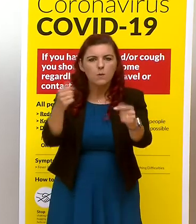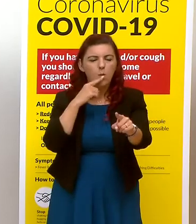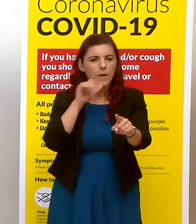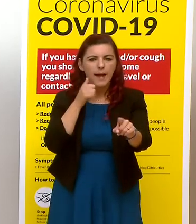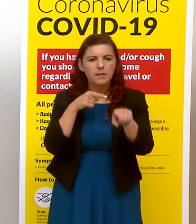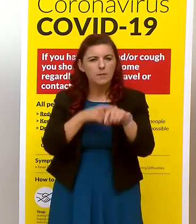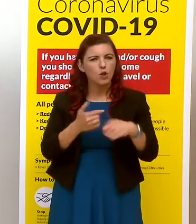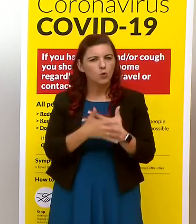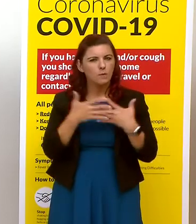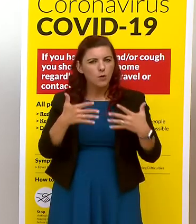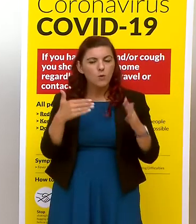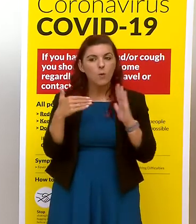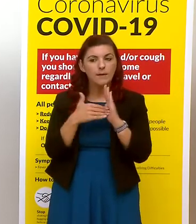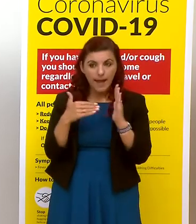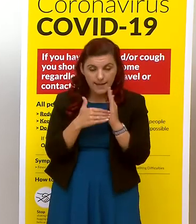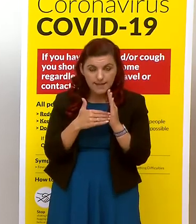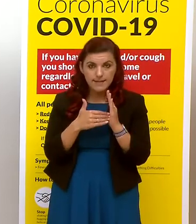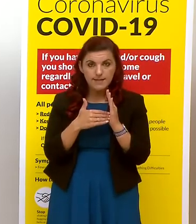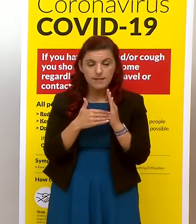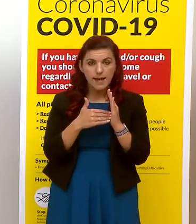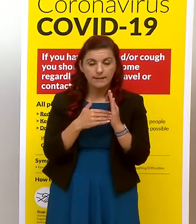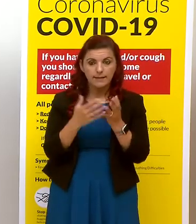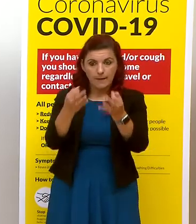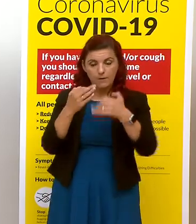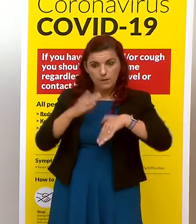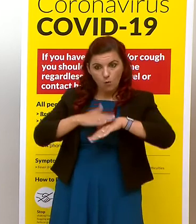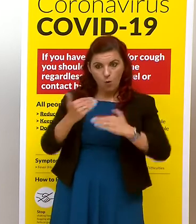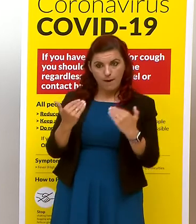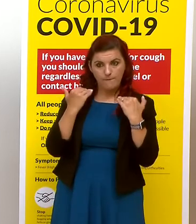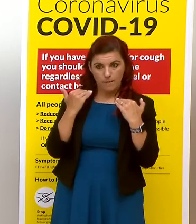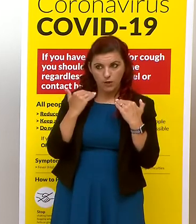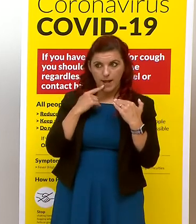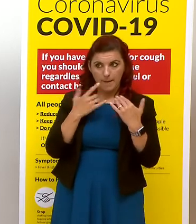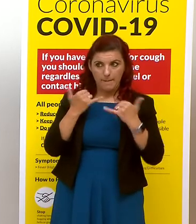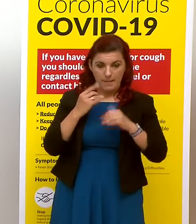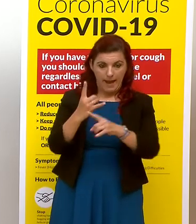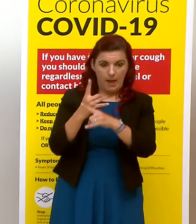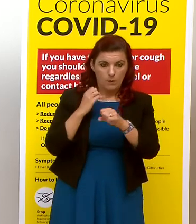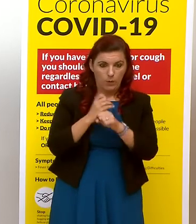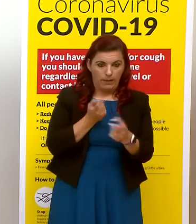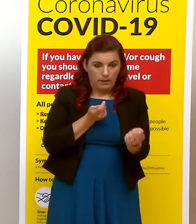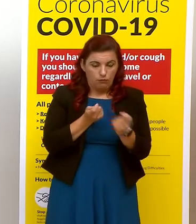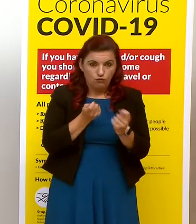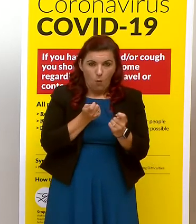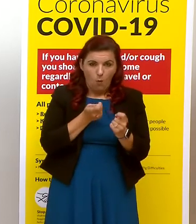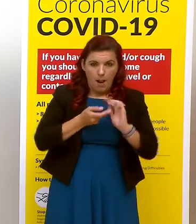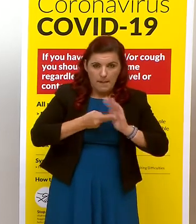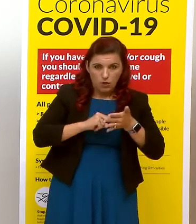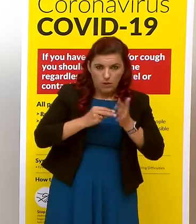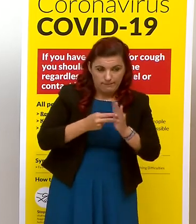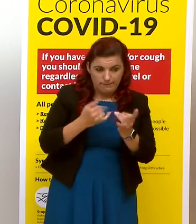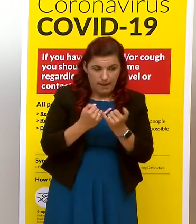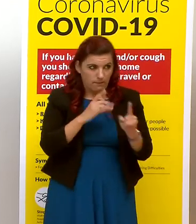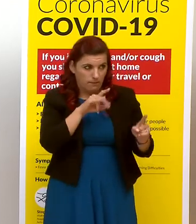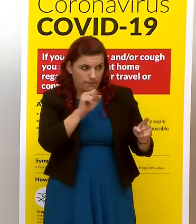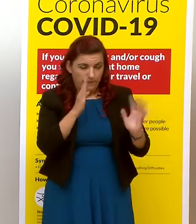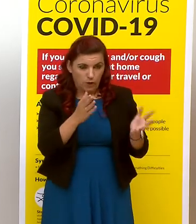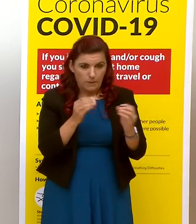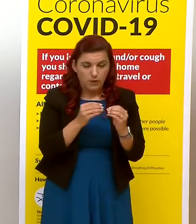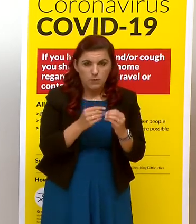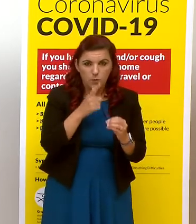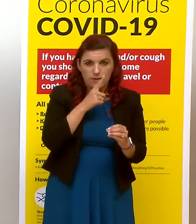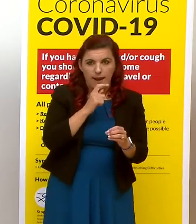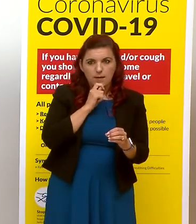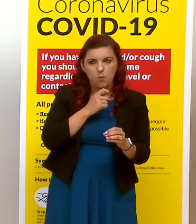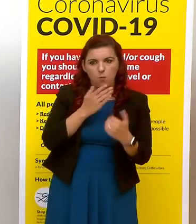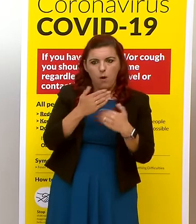rather than is core to the control measures that are necessary, that are put in place by my colleagues, such as Dr. Mannix here, in terms of those public health measures